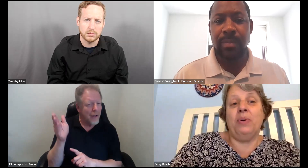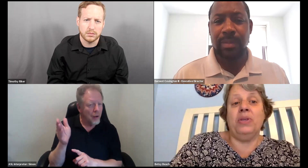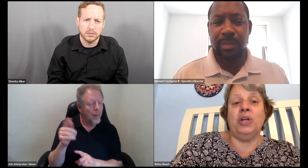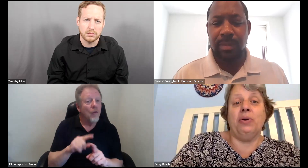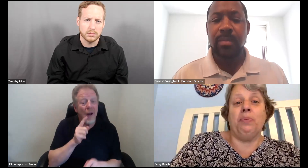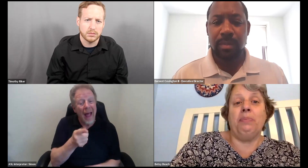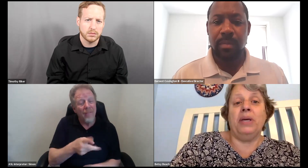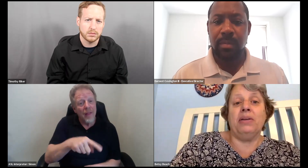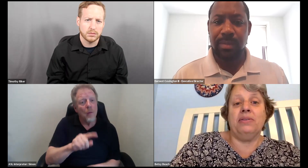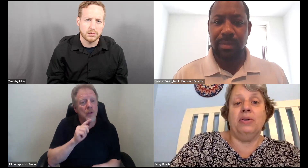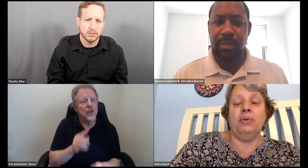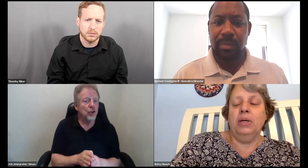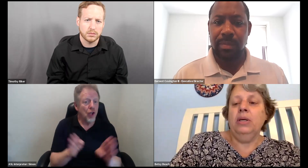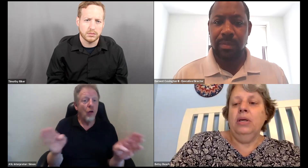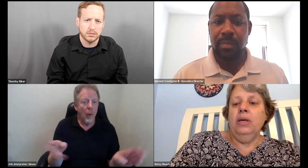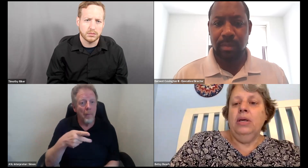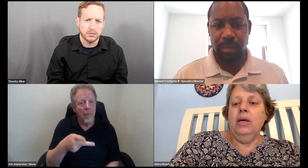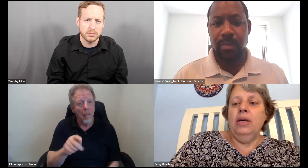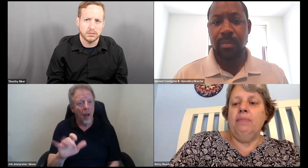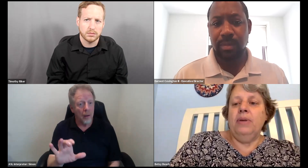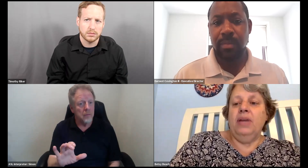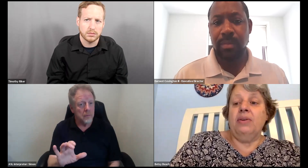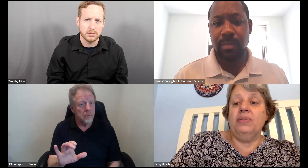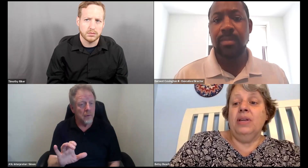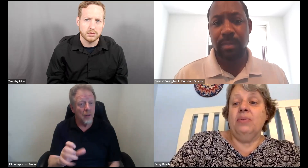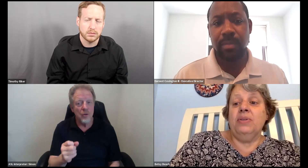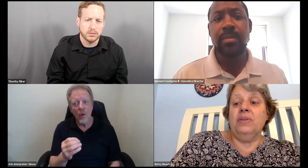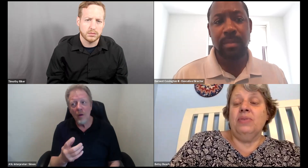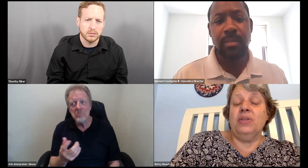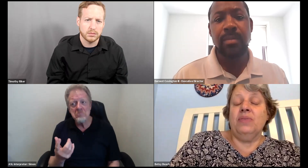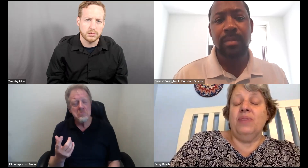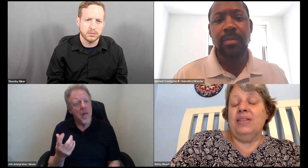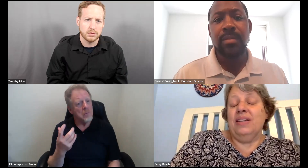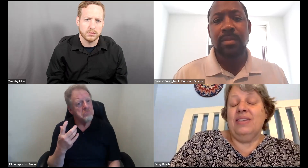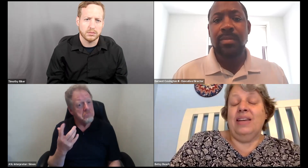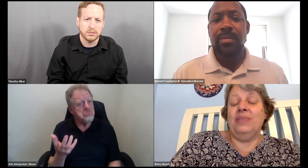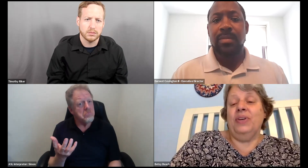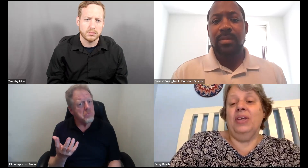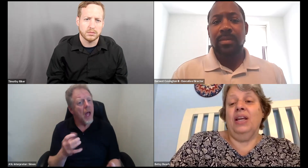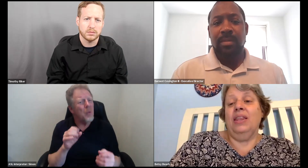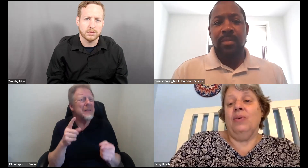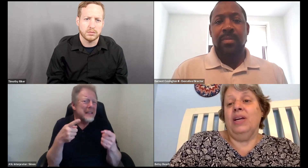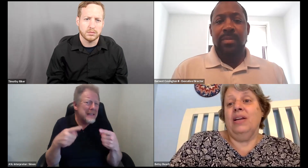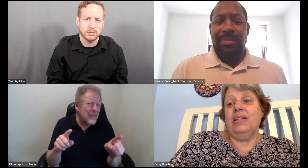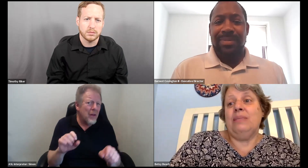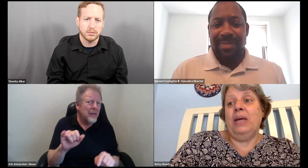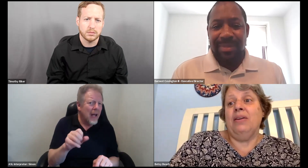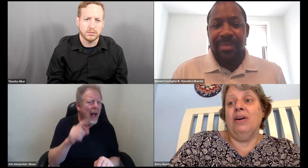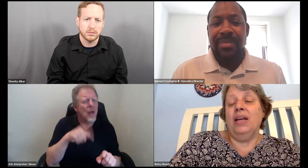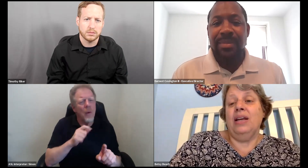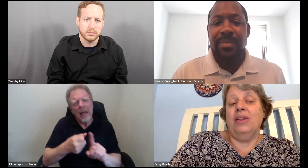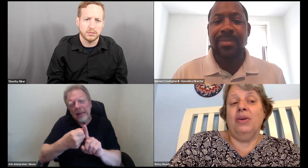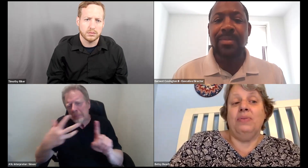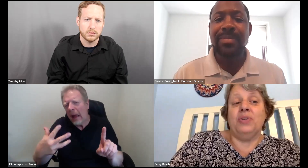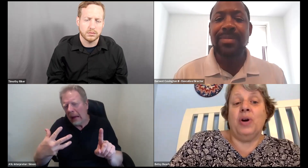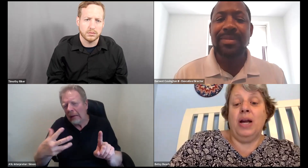of them were the general public. So I think it was successful, and I think we can expand on